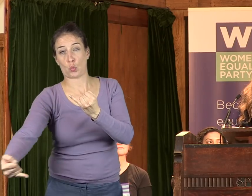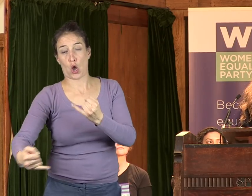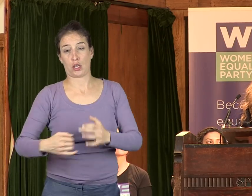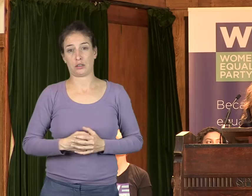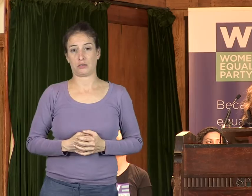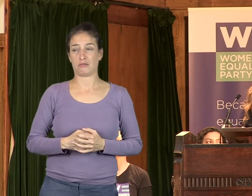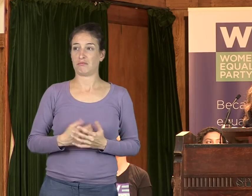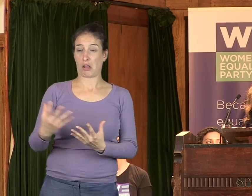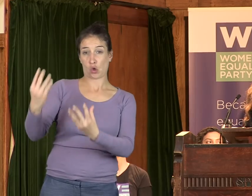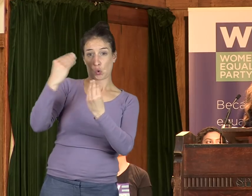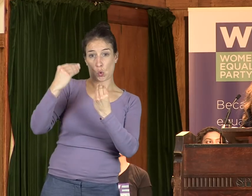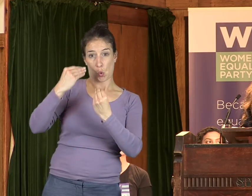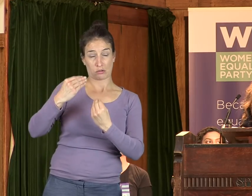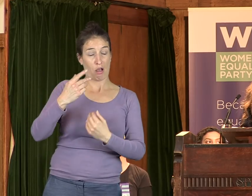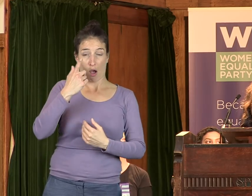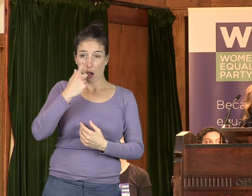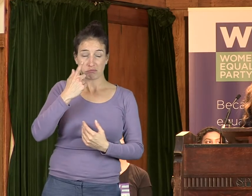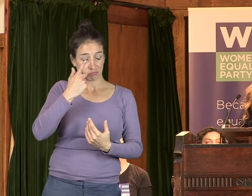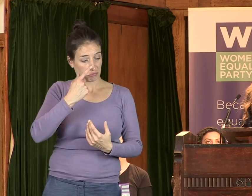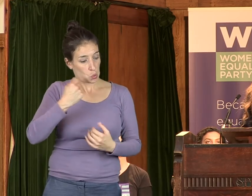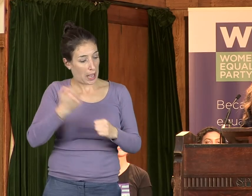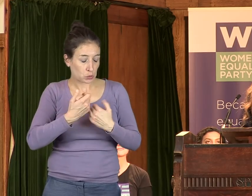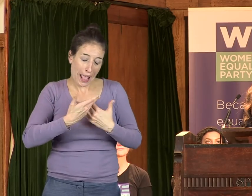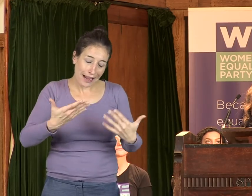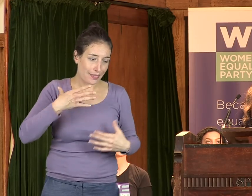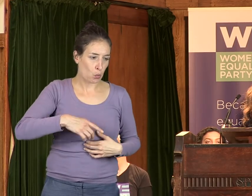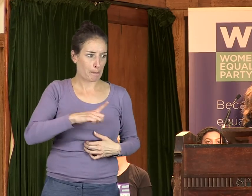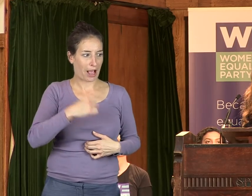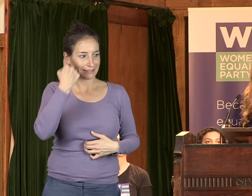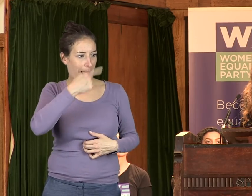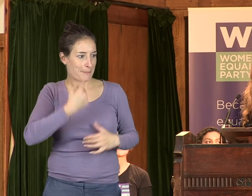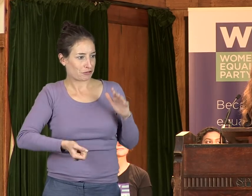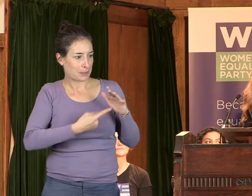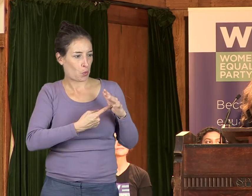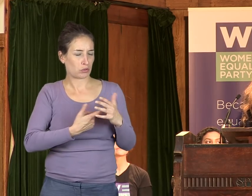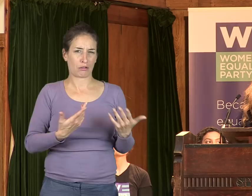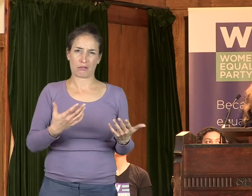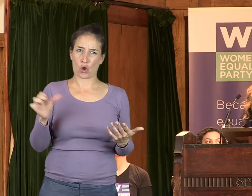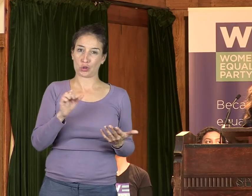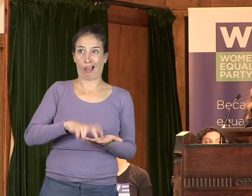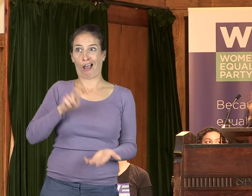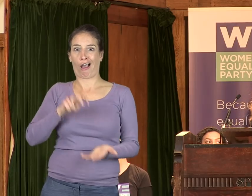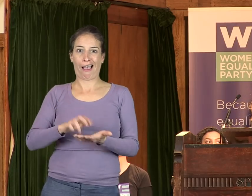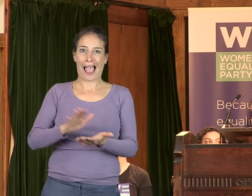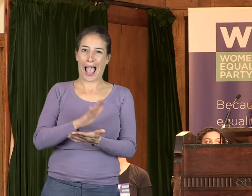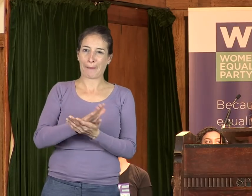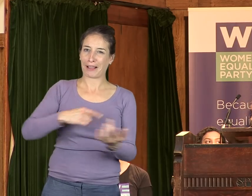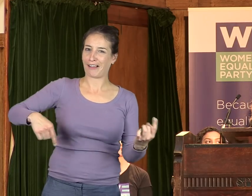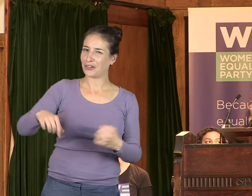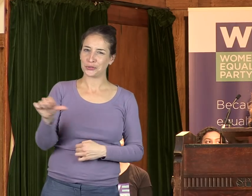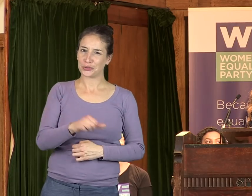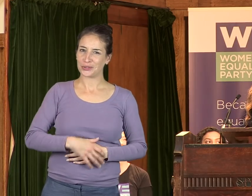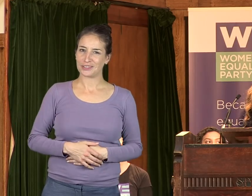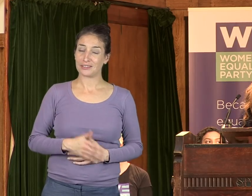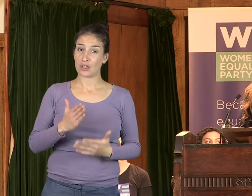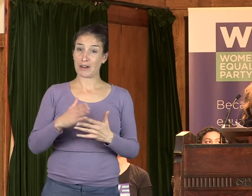that we can do anything, but still we're taught that our appearance matters the most. We're meant to be happy with the Equal Pay Act, though women